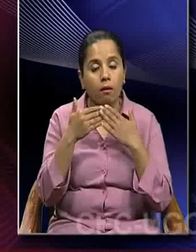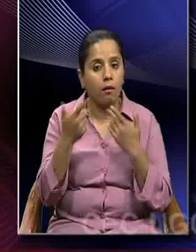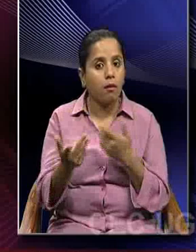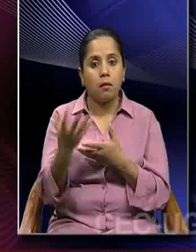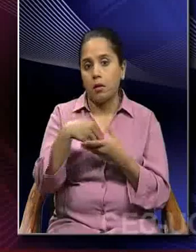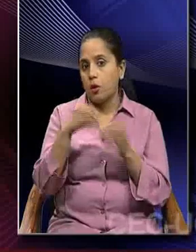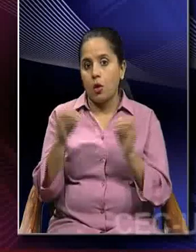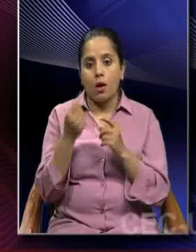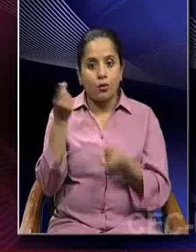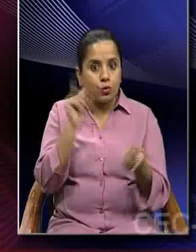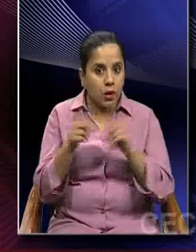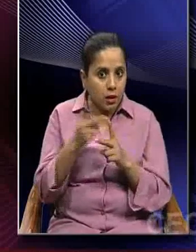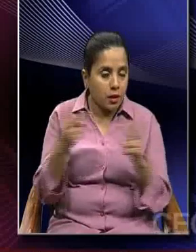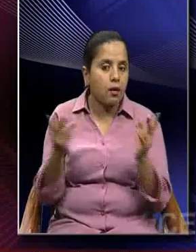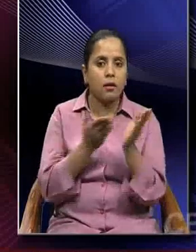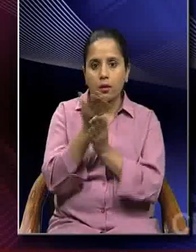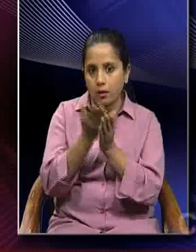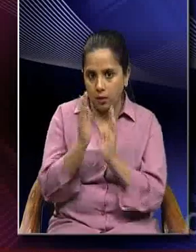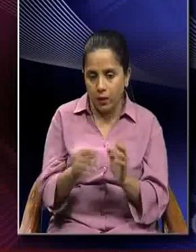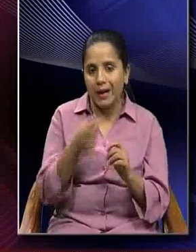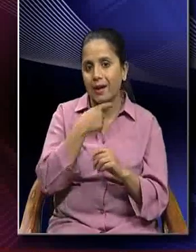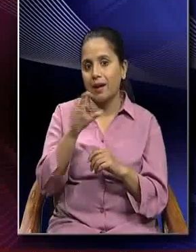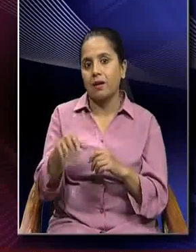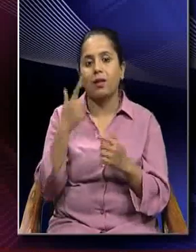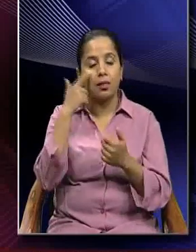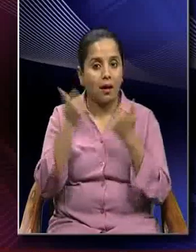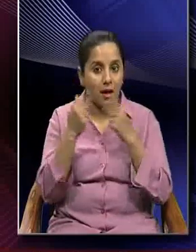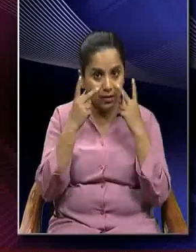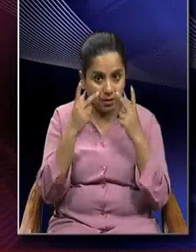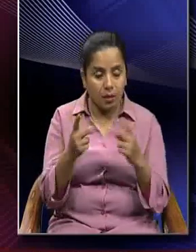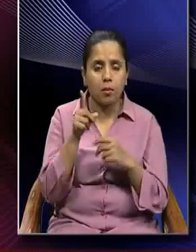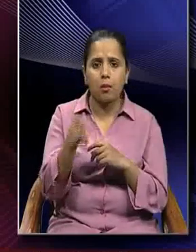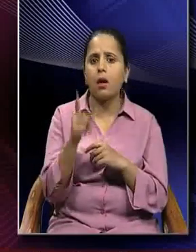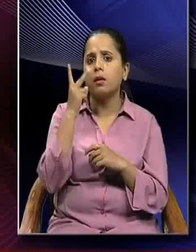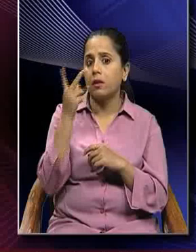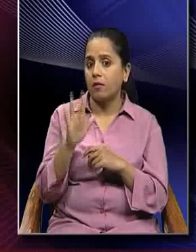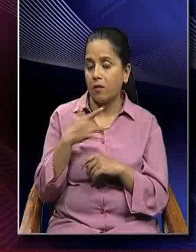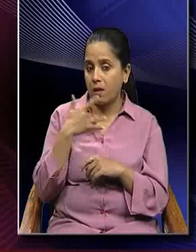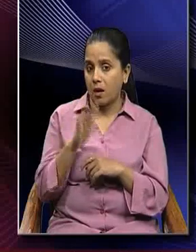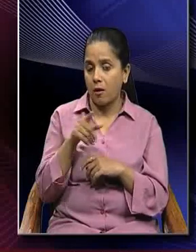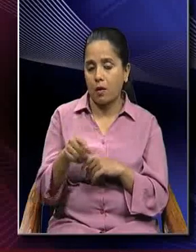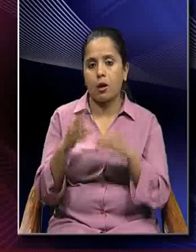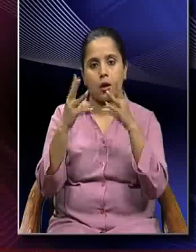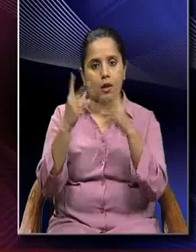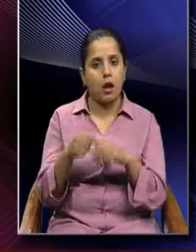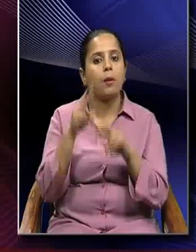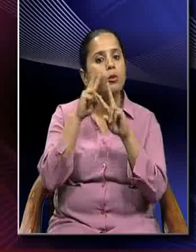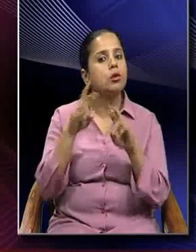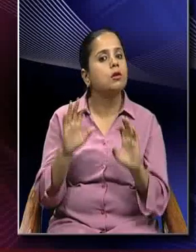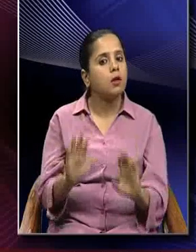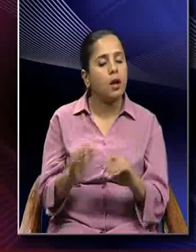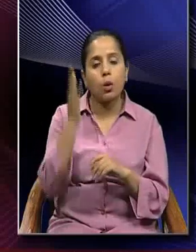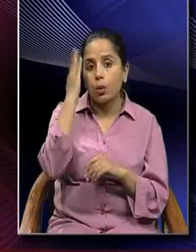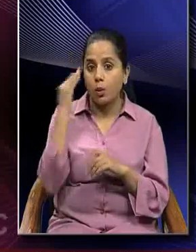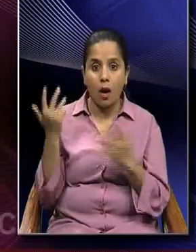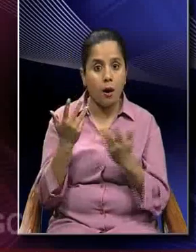involve manipulation of variables as done in case of experimentation, it is considered to be a quantitative research because